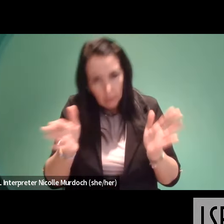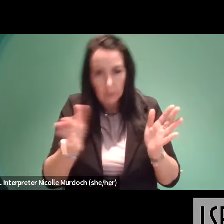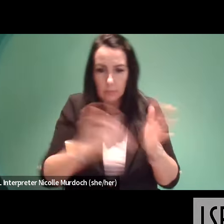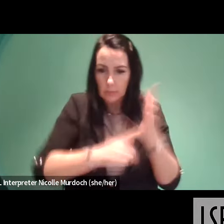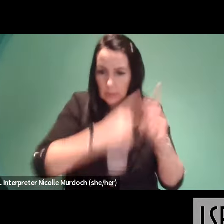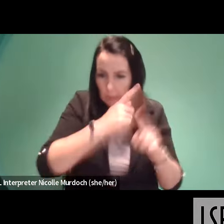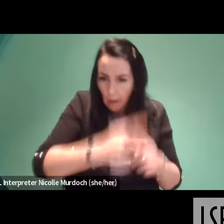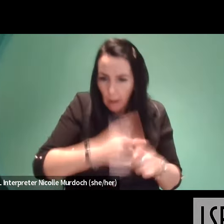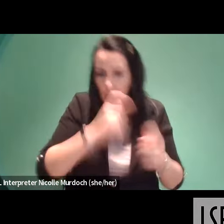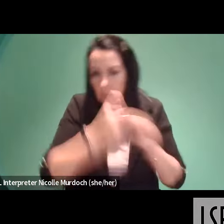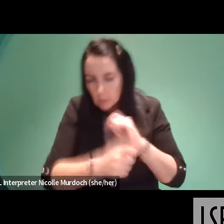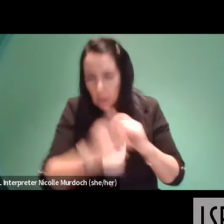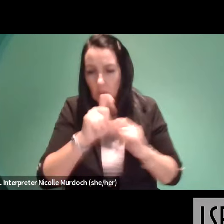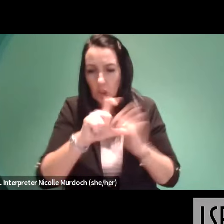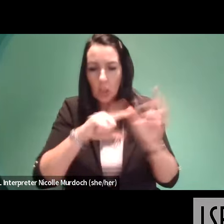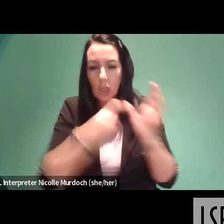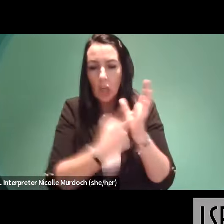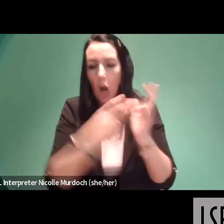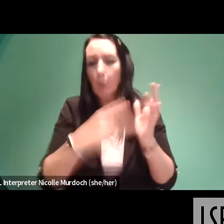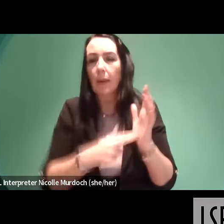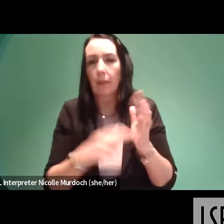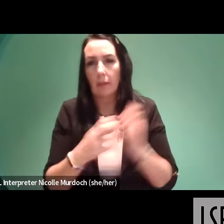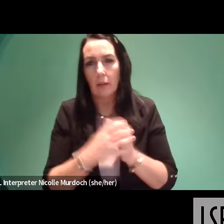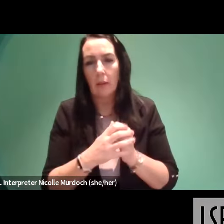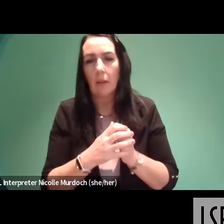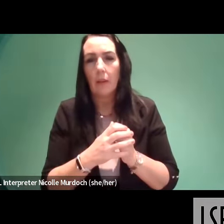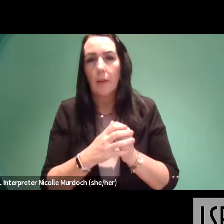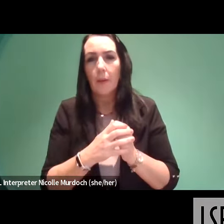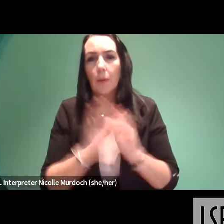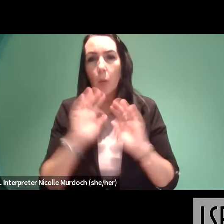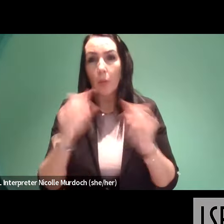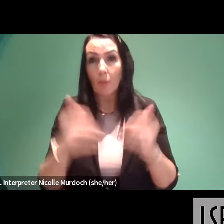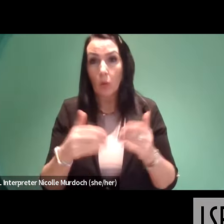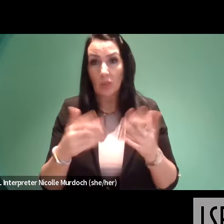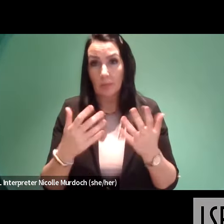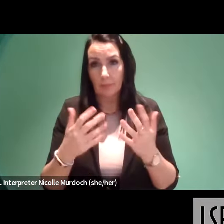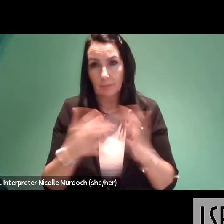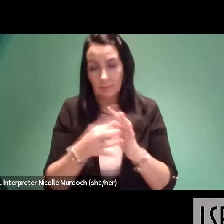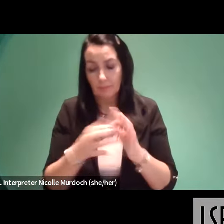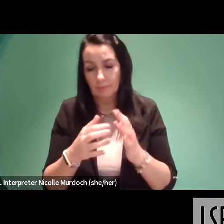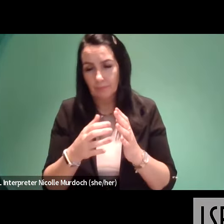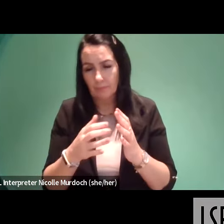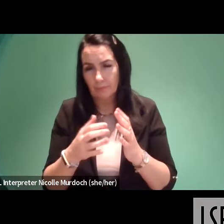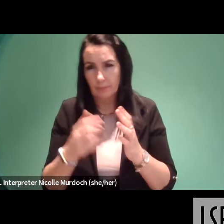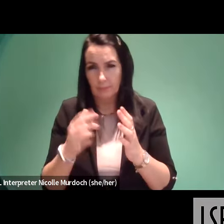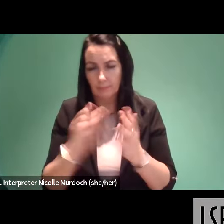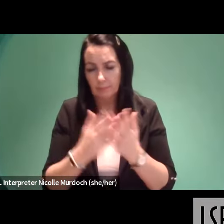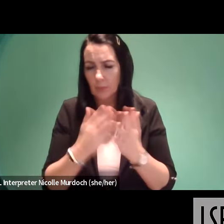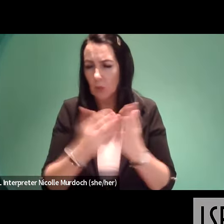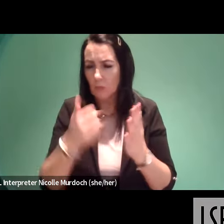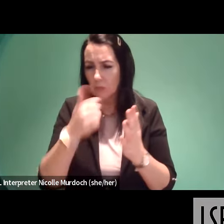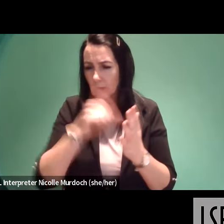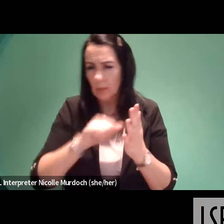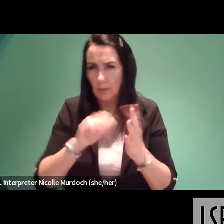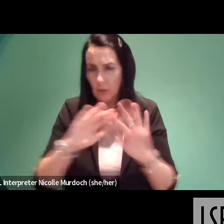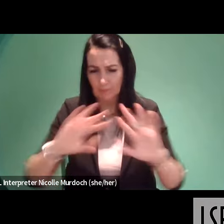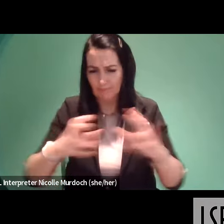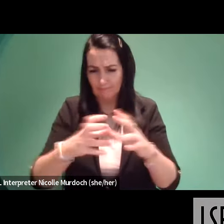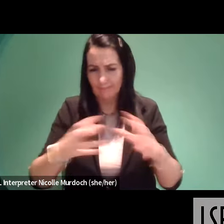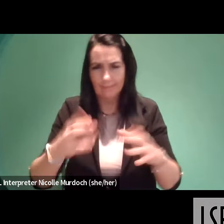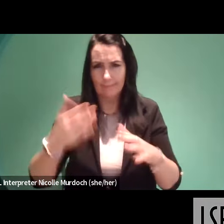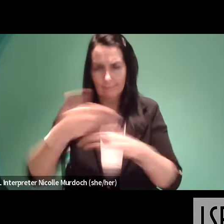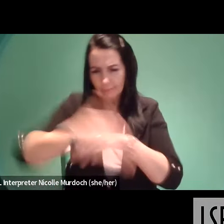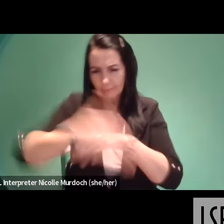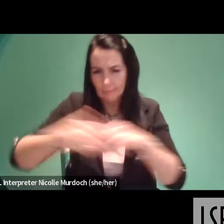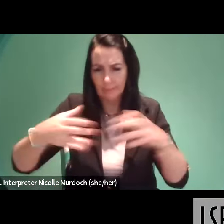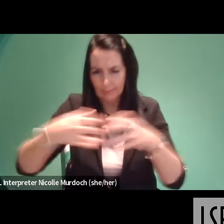tax carbon. We did some work around the frequent flyer levy, a really, really clever bit of work the team did. And what was really